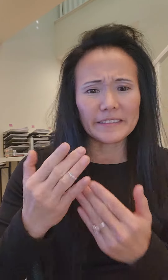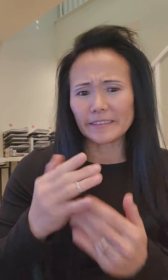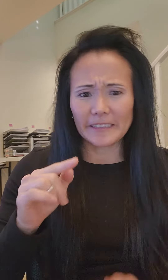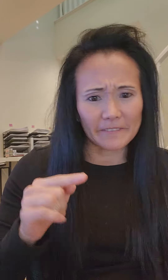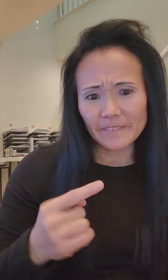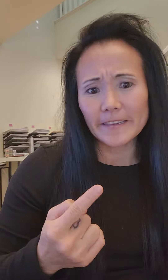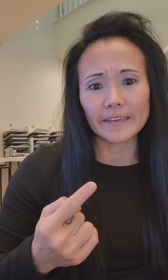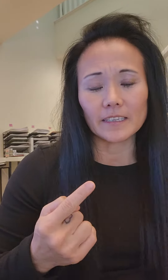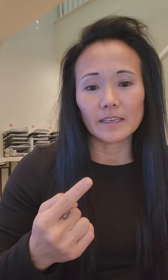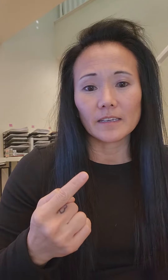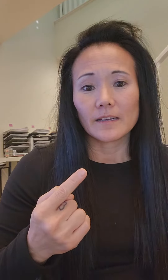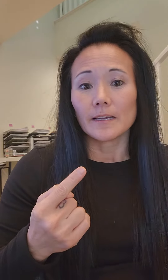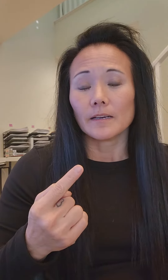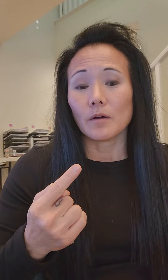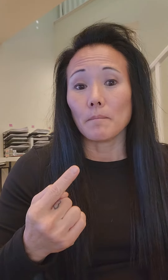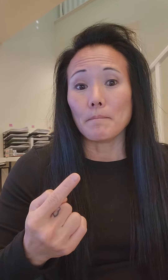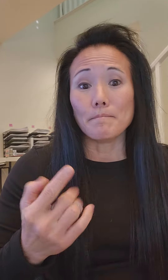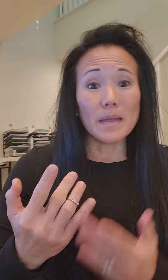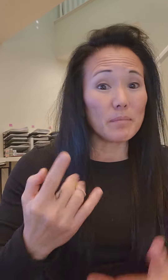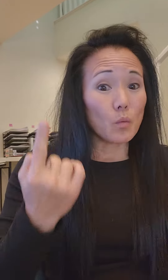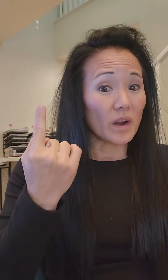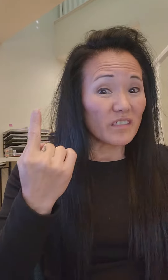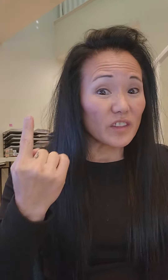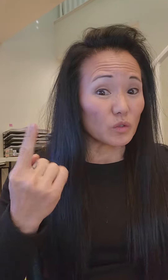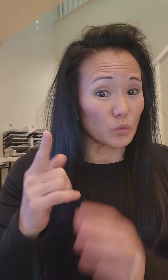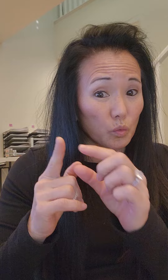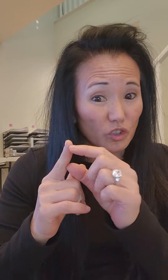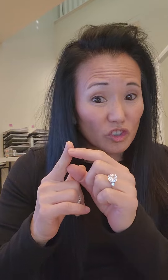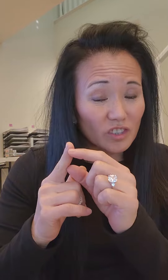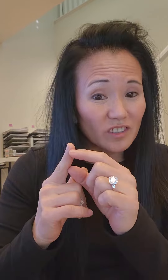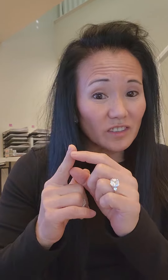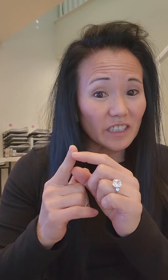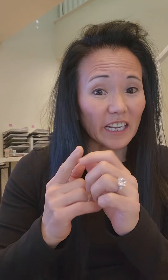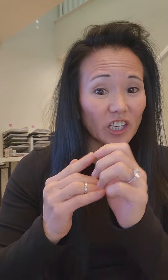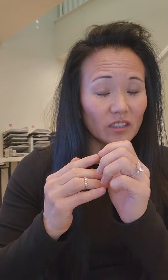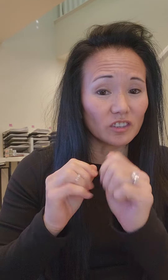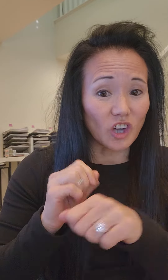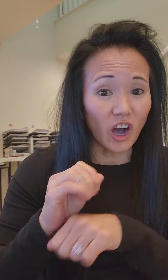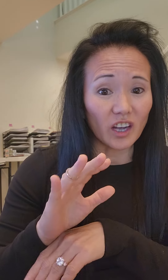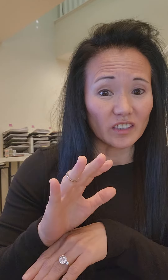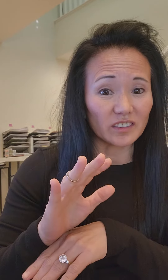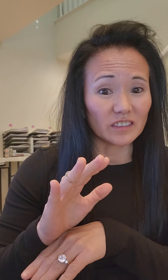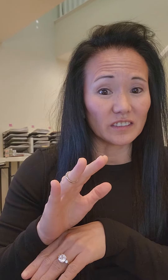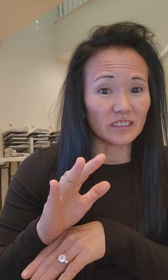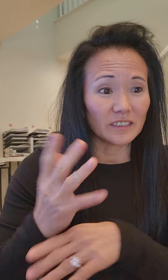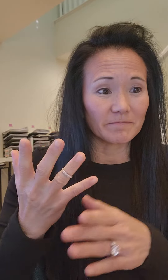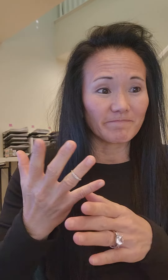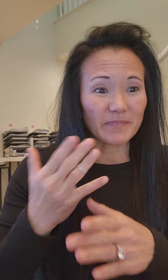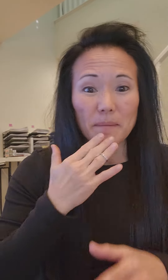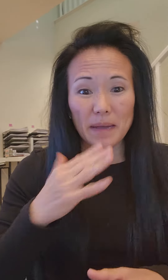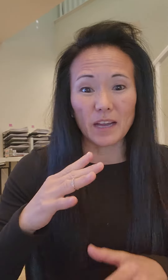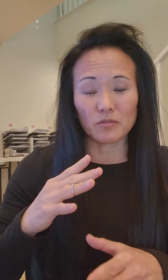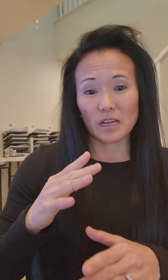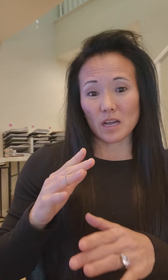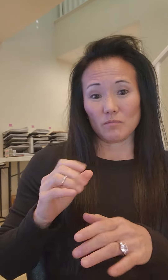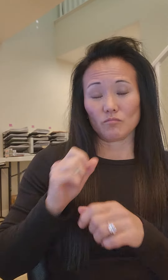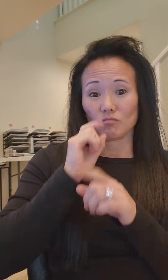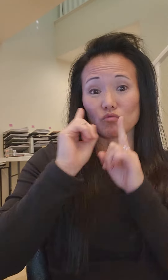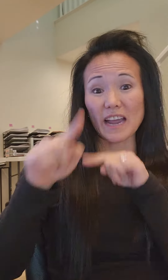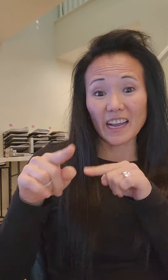easily offended, maybe one of those words can cause a bad reaction.